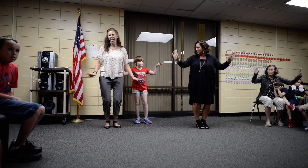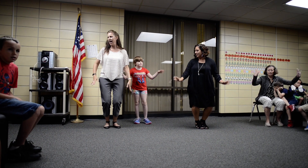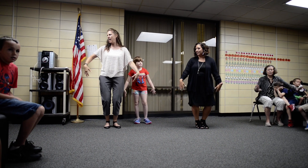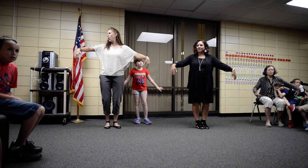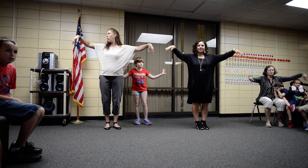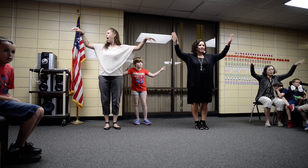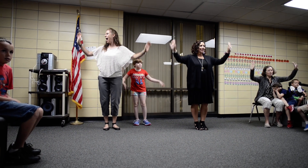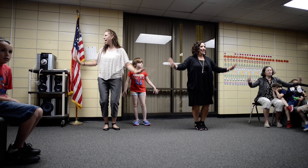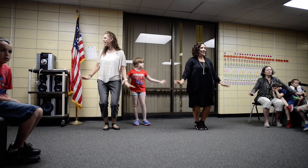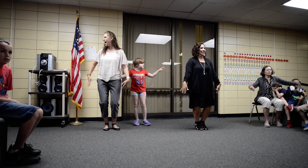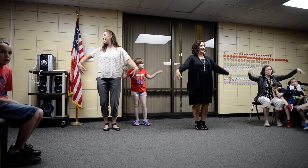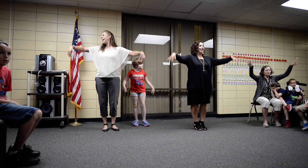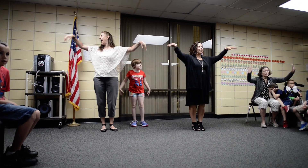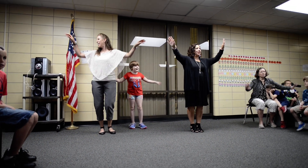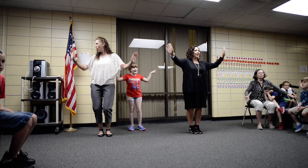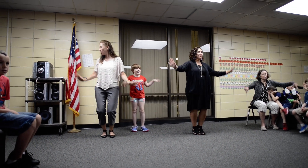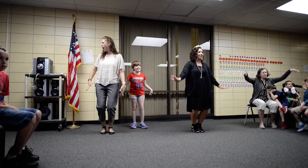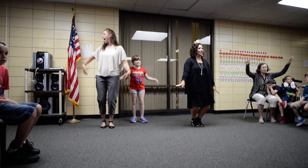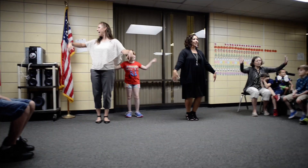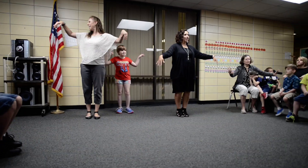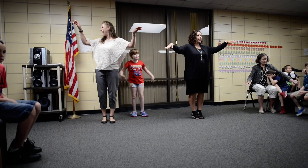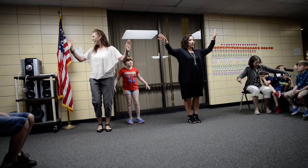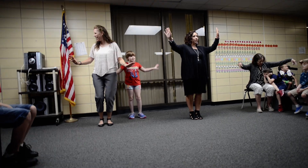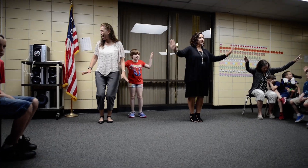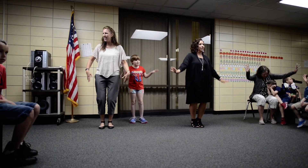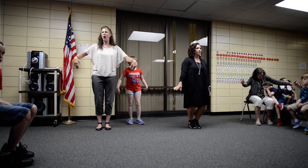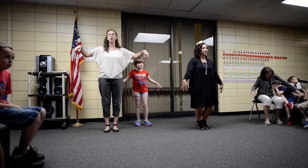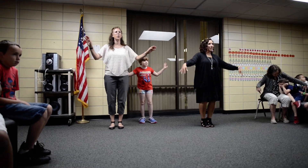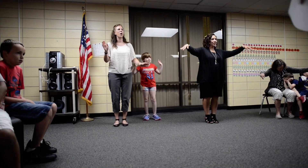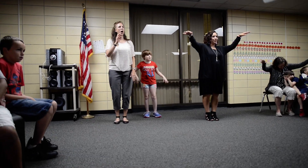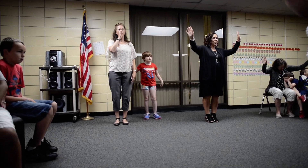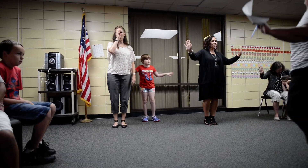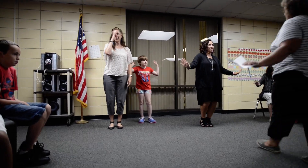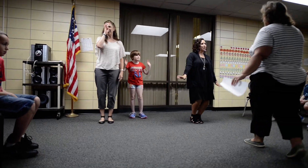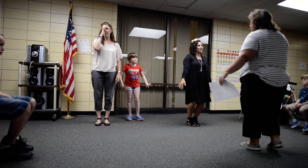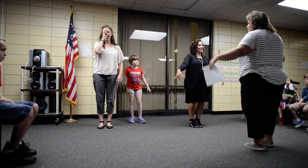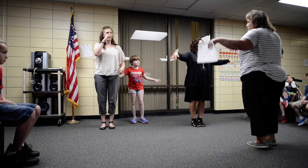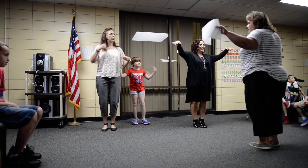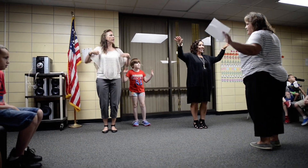-hocky-hocky-hocky-hocky-hocky-hocky-hacky-hocky-hocky-hocky-hocky-hocky-hocky-hocky